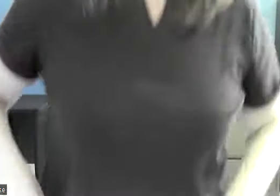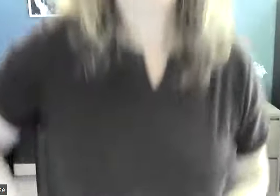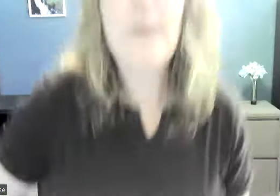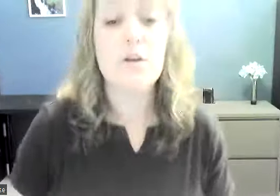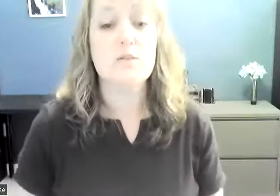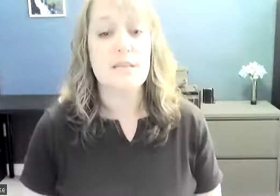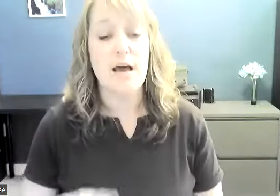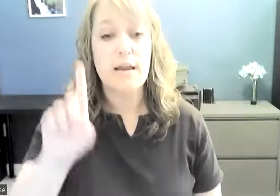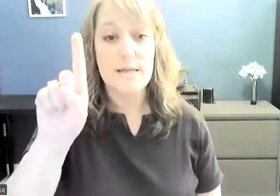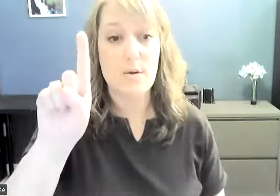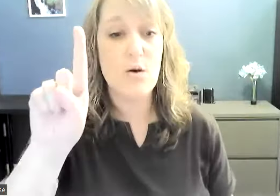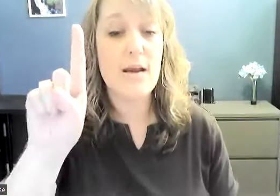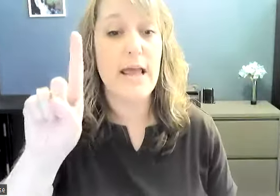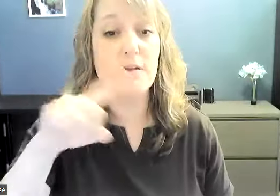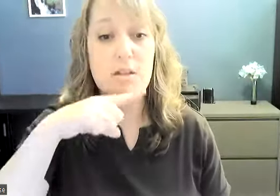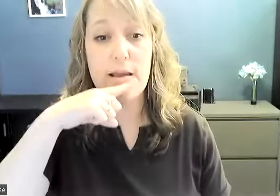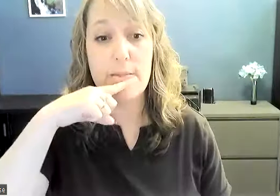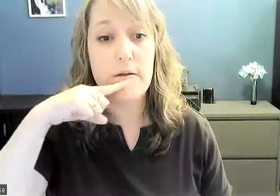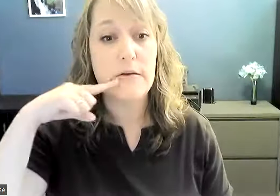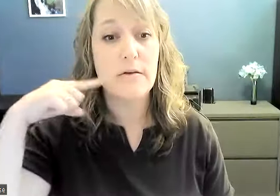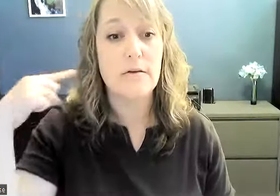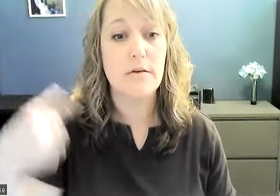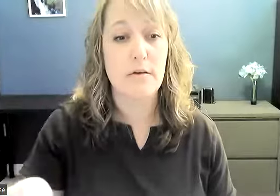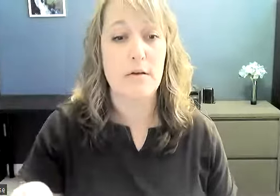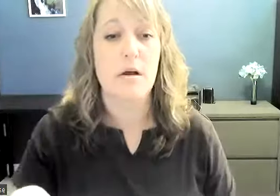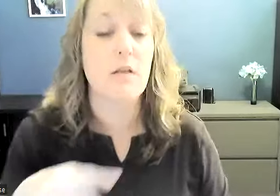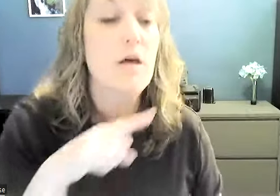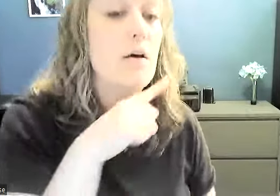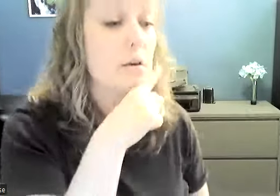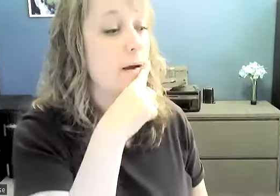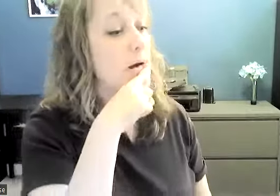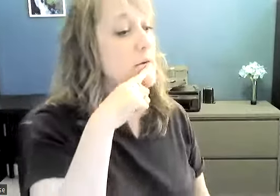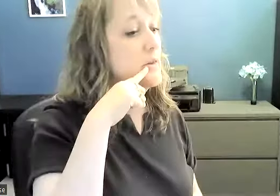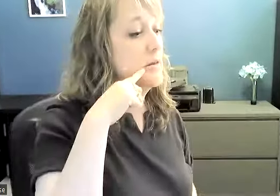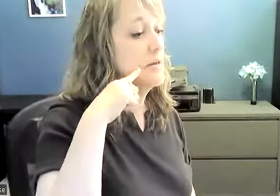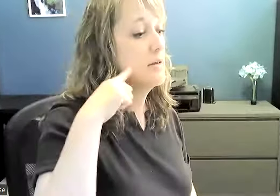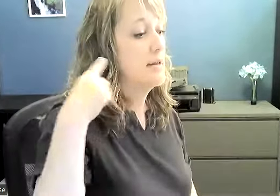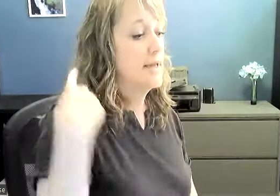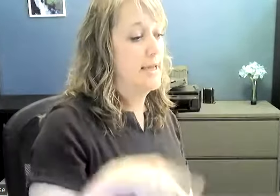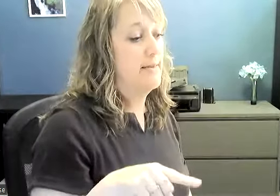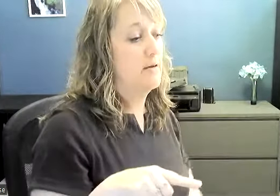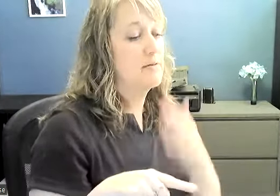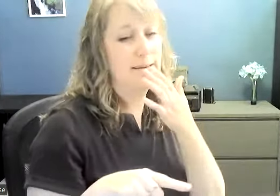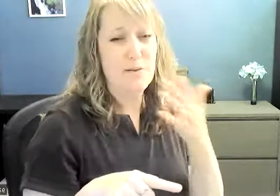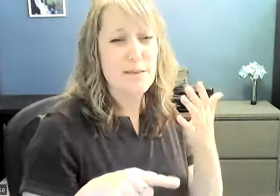The new sign is a 1 hand shape along your mouth, and then, or like your